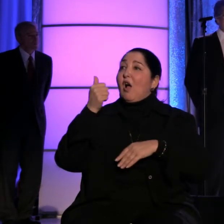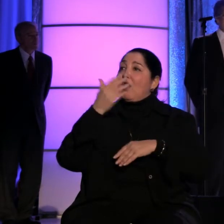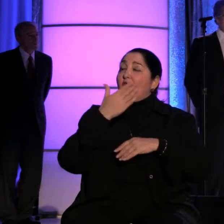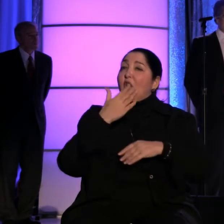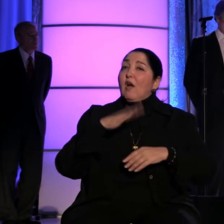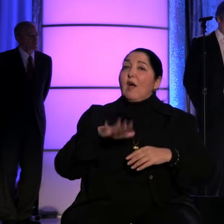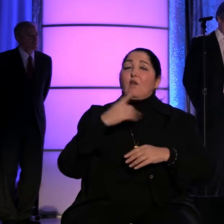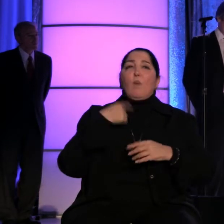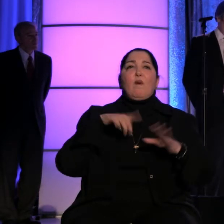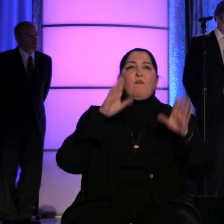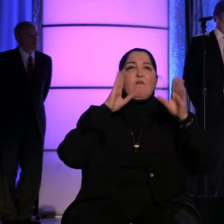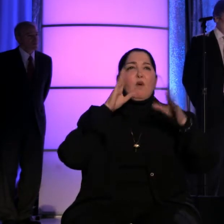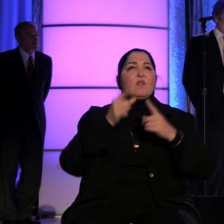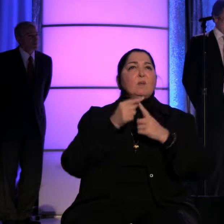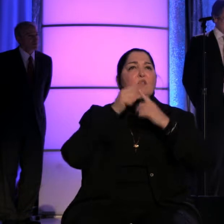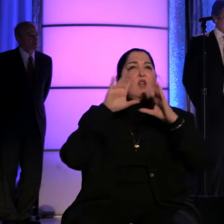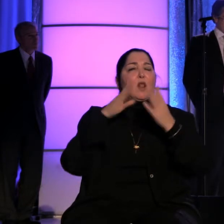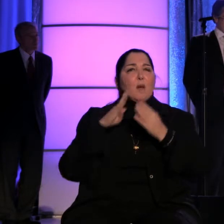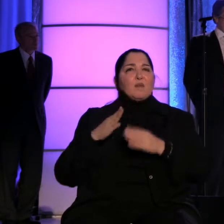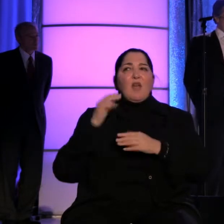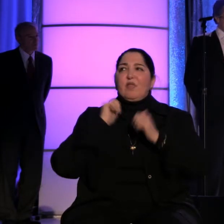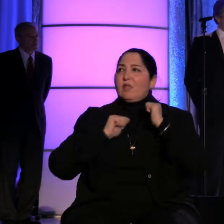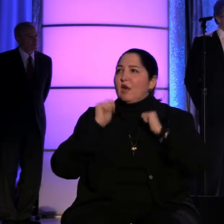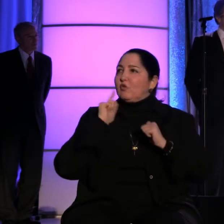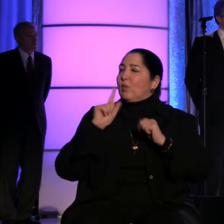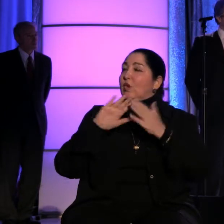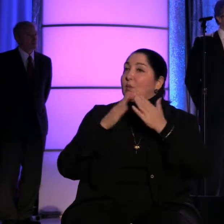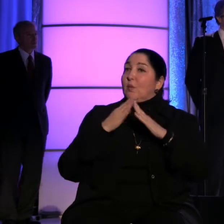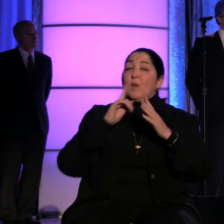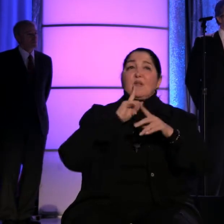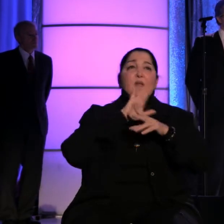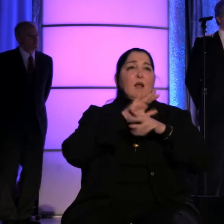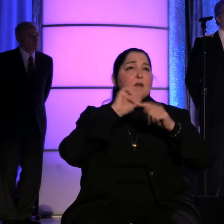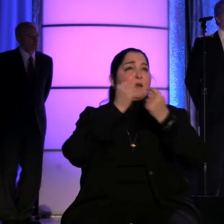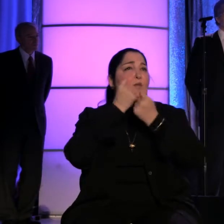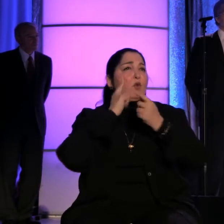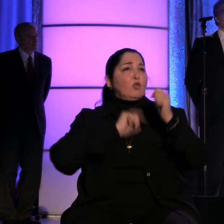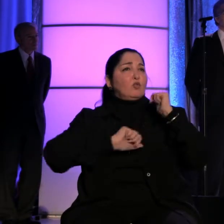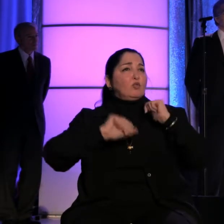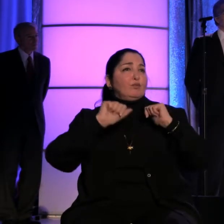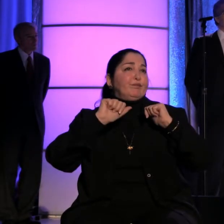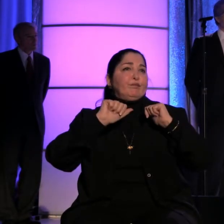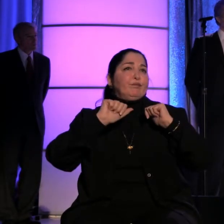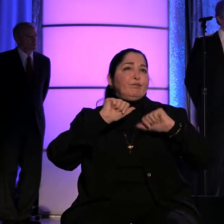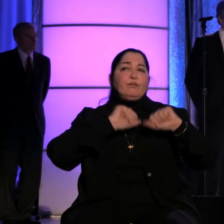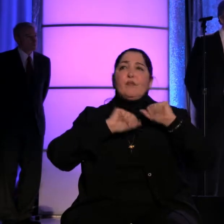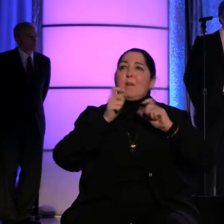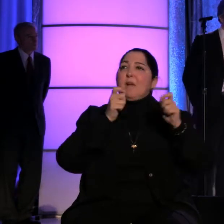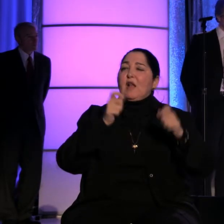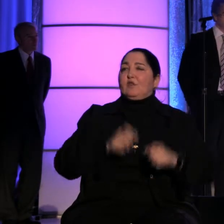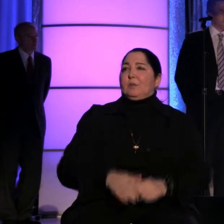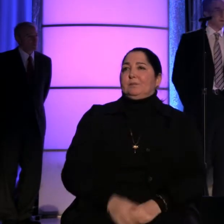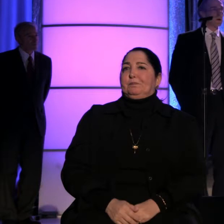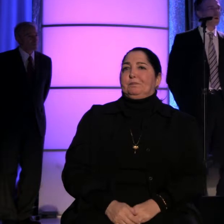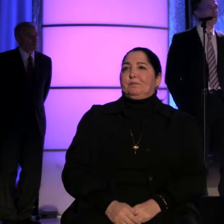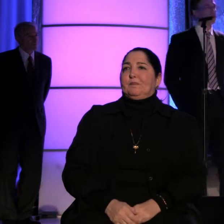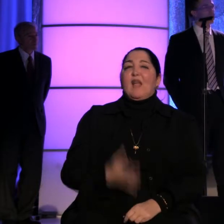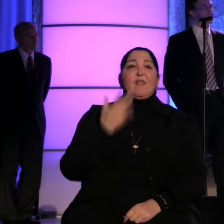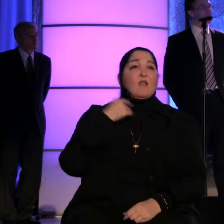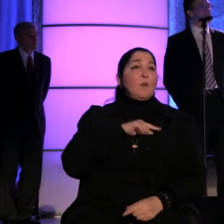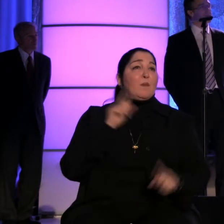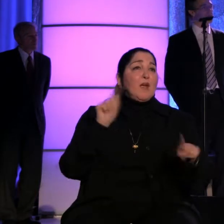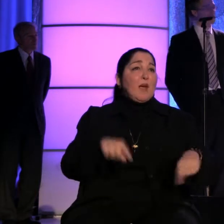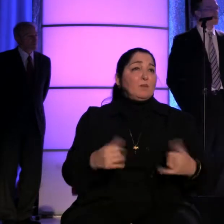on a great deal, especially our clubs and theaters, is the community with dedicated teams for social management, as well as digital agencies. So that's why we're here